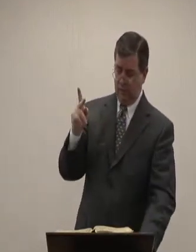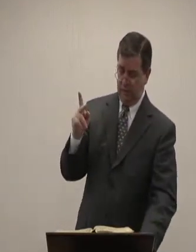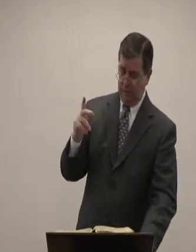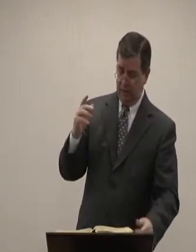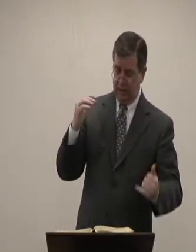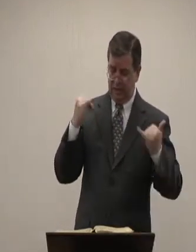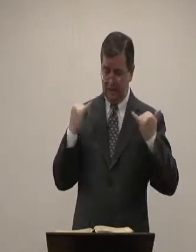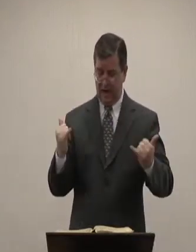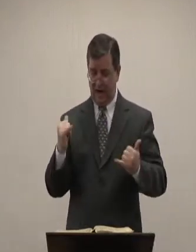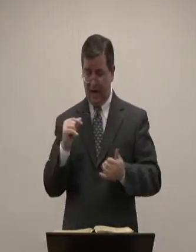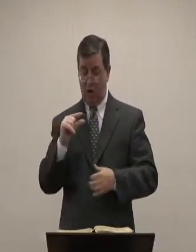pray, amen.